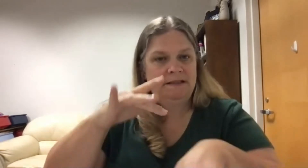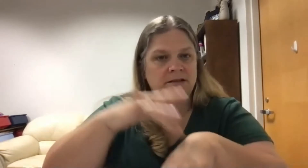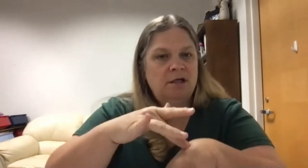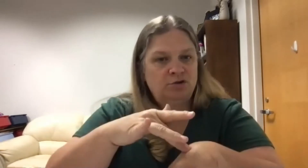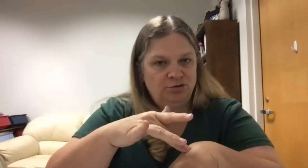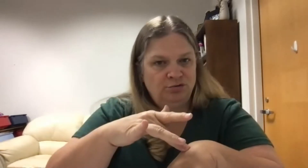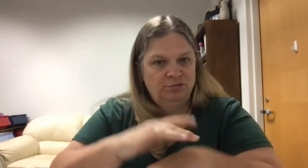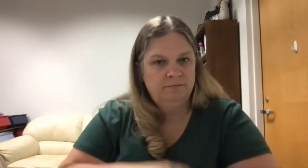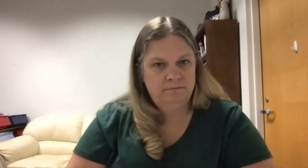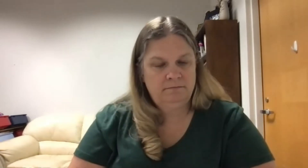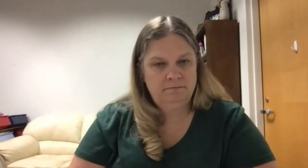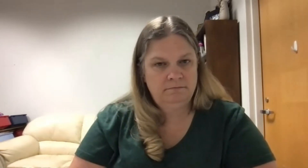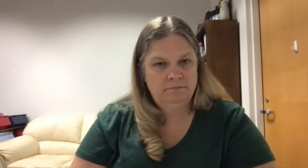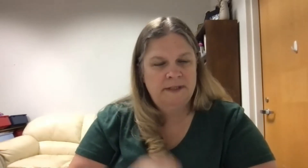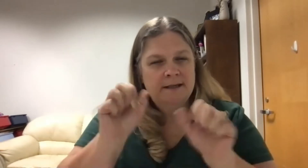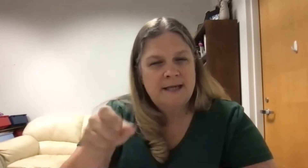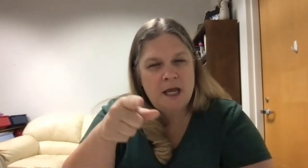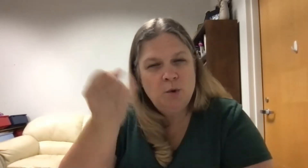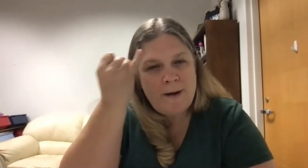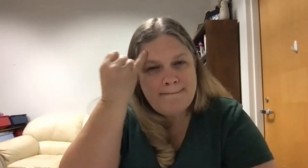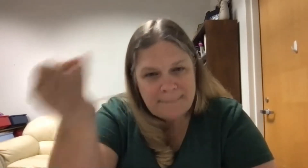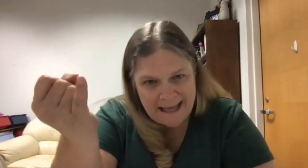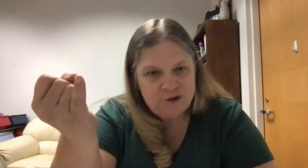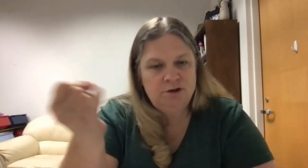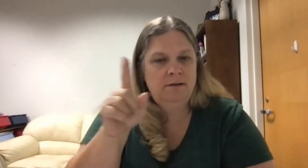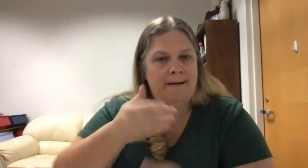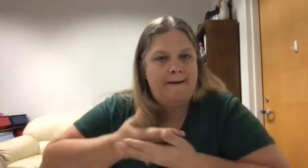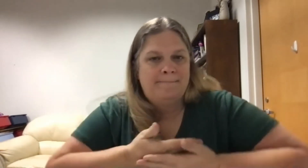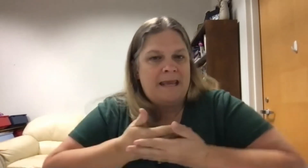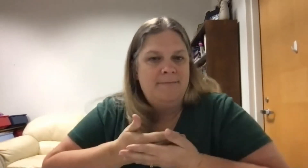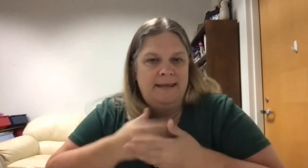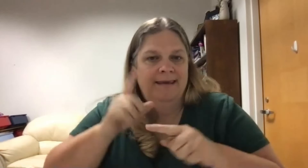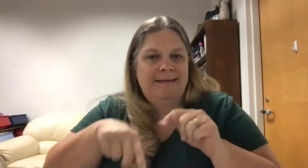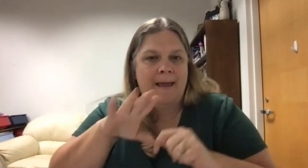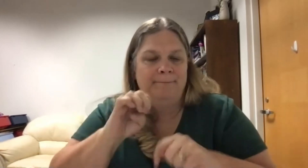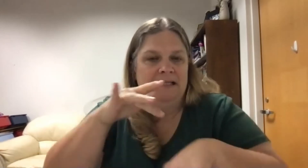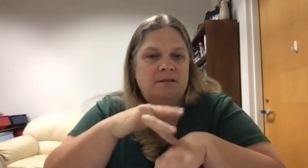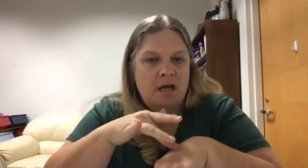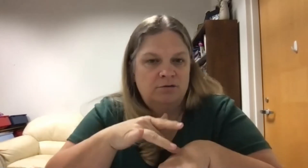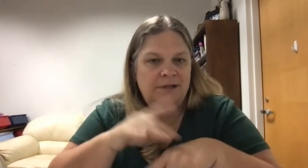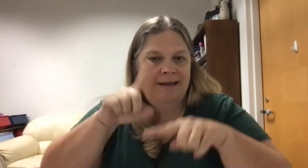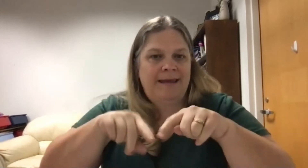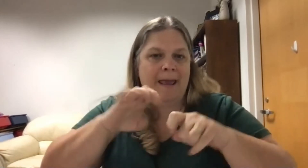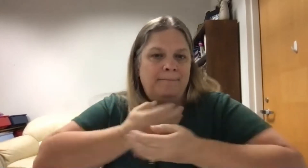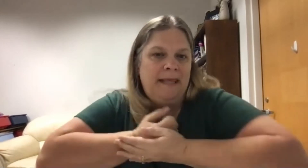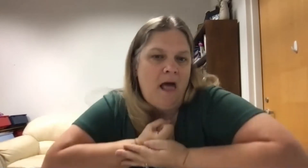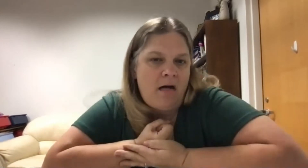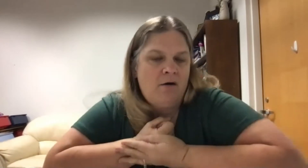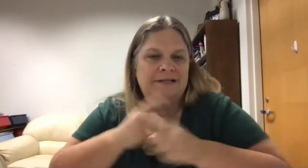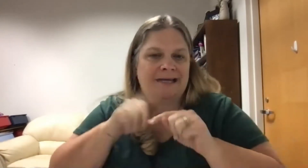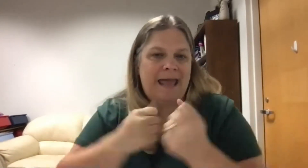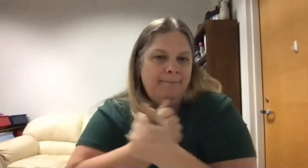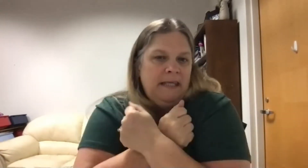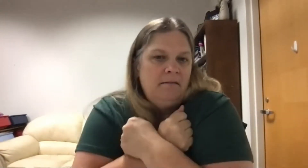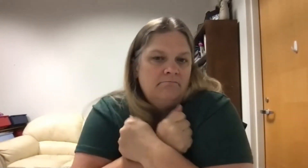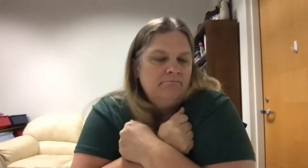and he was not allowed to be touched. Can you imagine a baby that cannot be